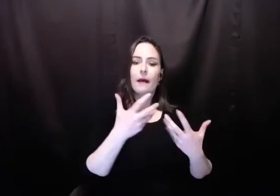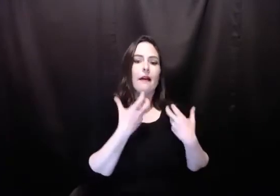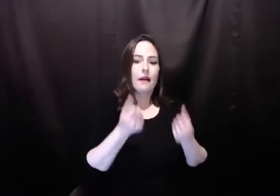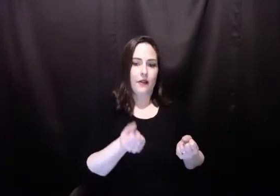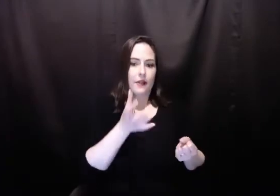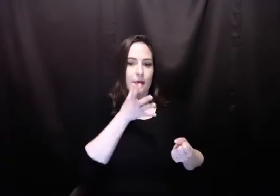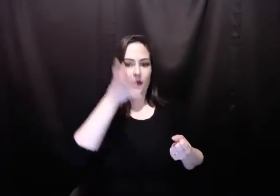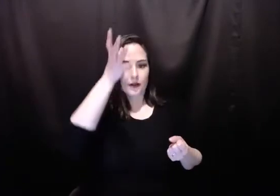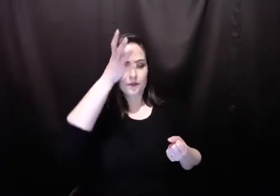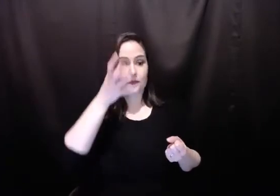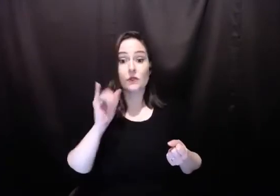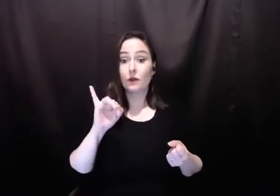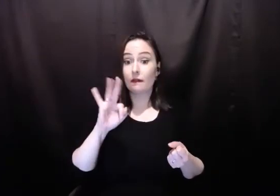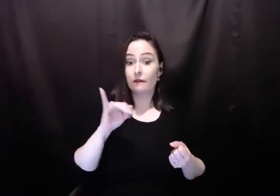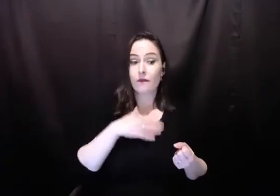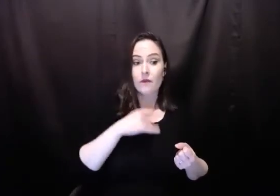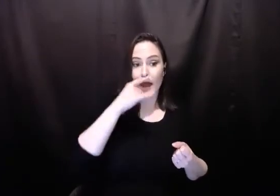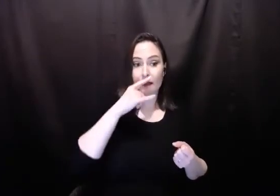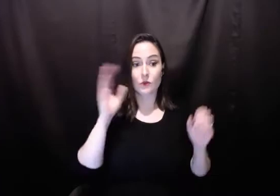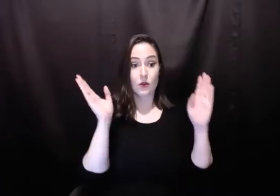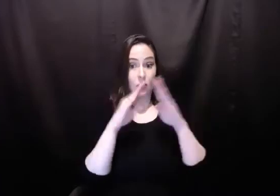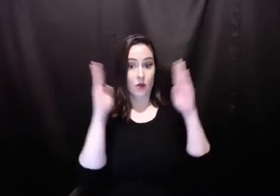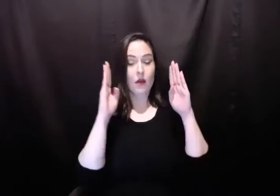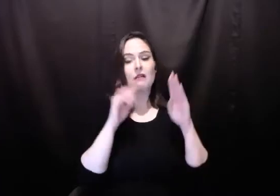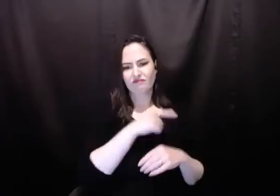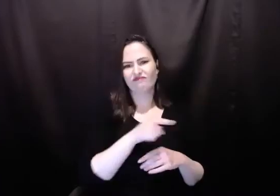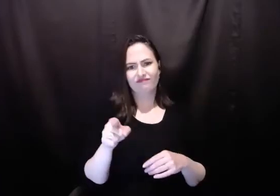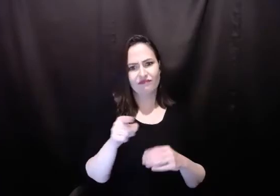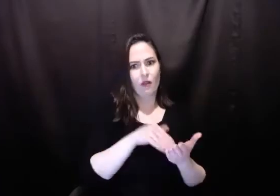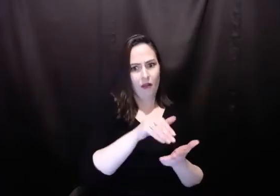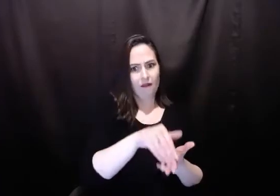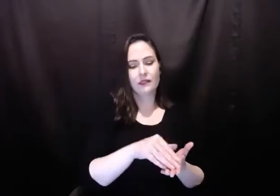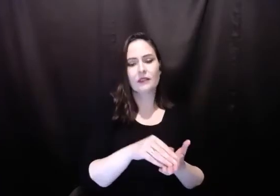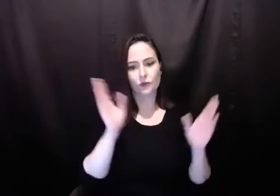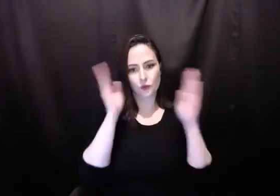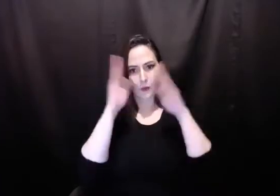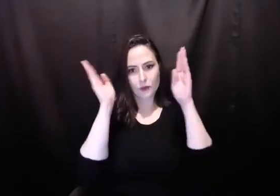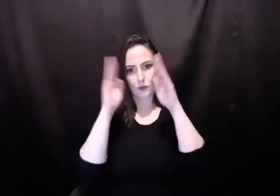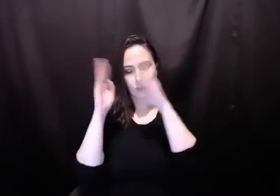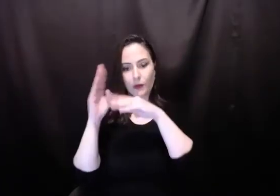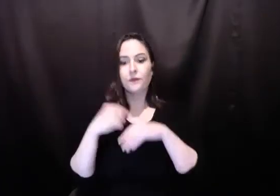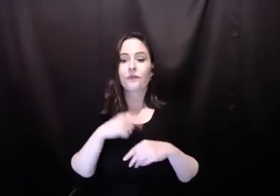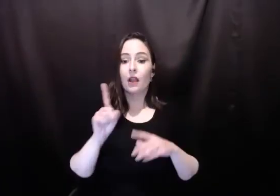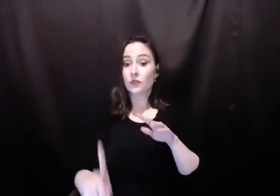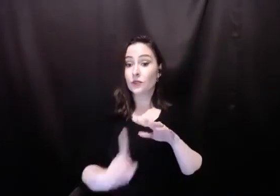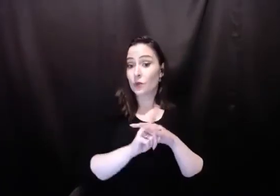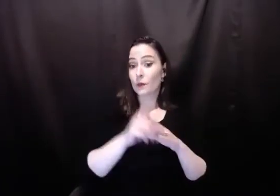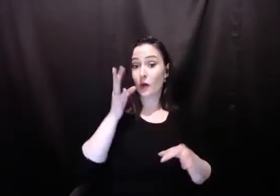I'd show up in court with them. I'd have to get a sub, and all my students would say, your kids are in trouble again, aren't they? I would say, yeah,